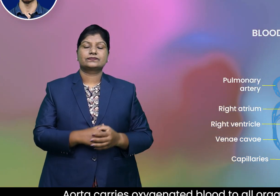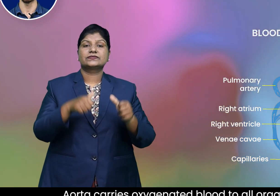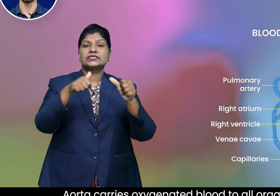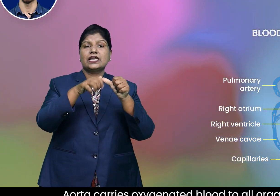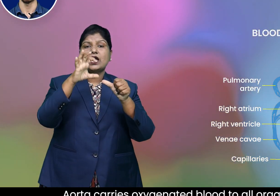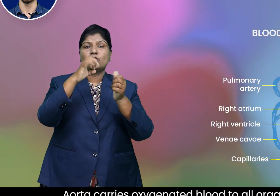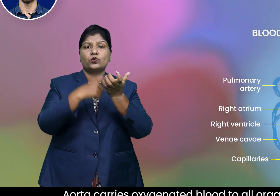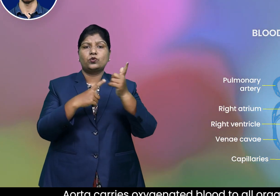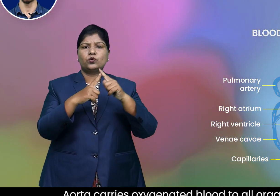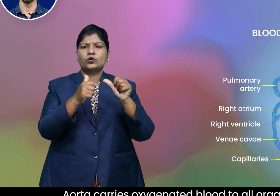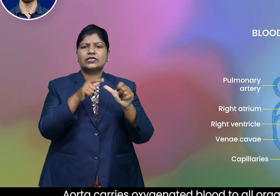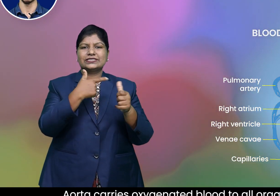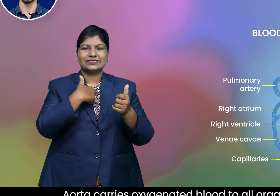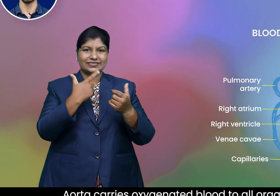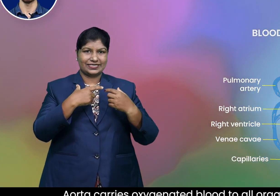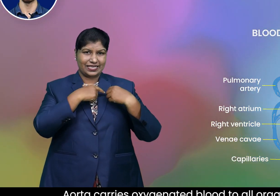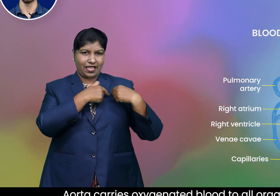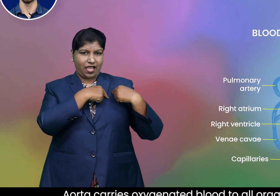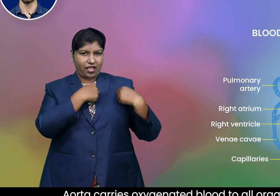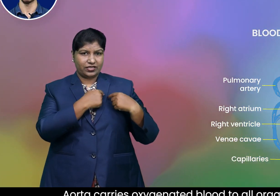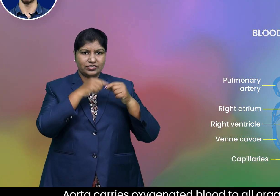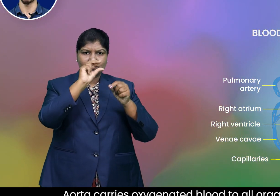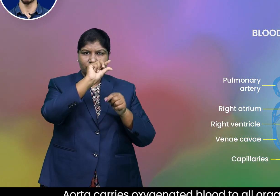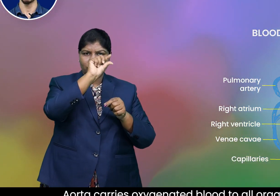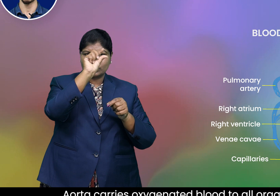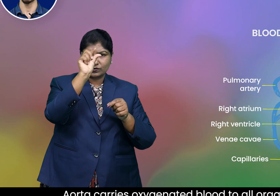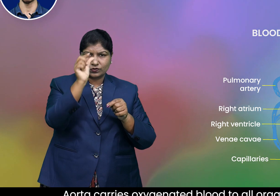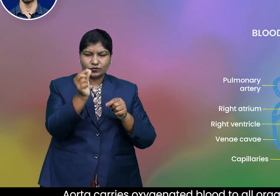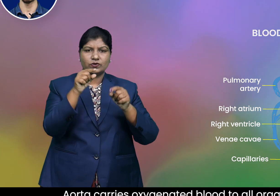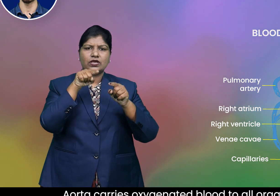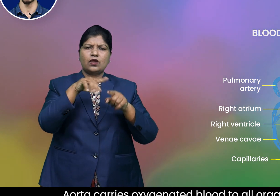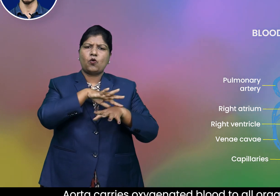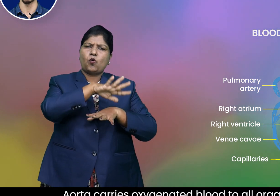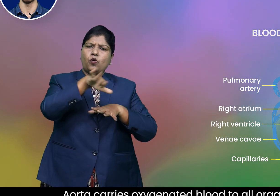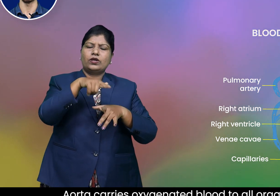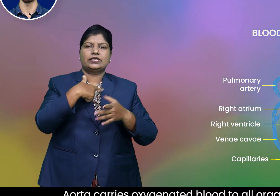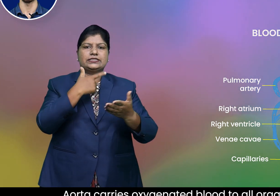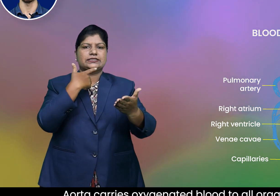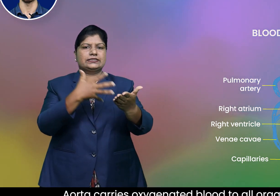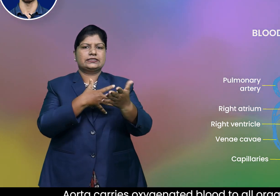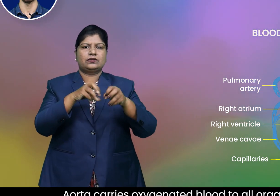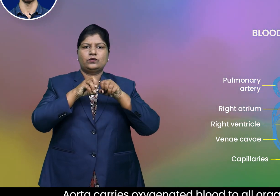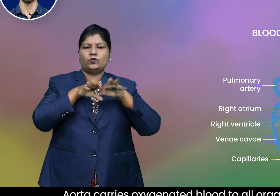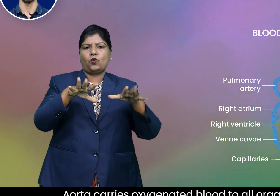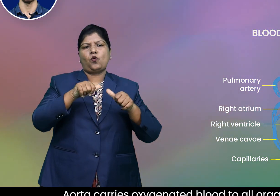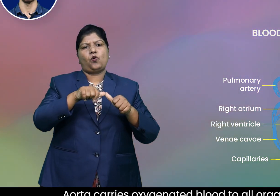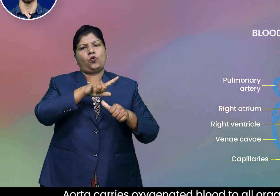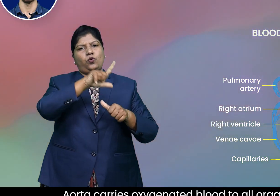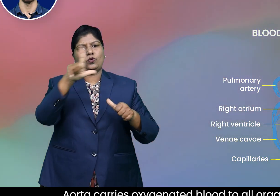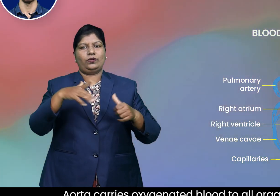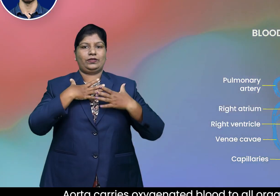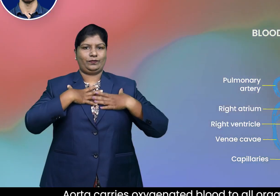Aorta carries oxygenated blood to all organs of the body.